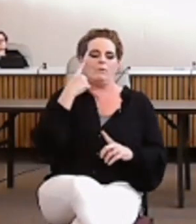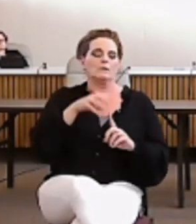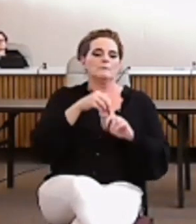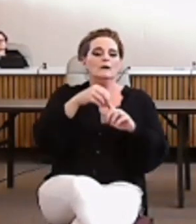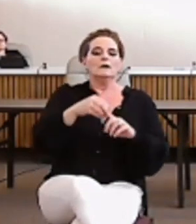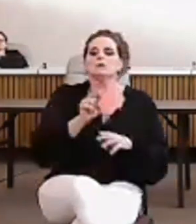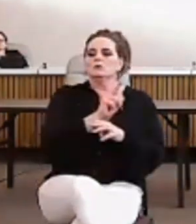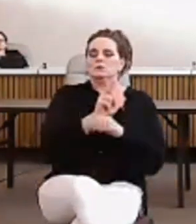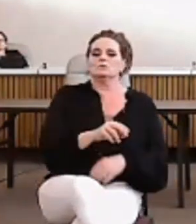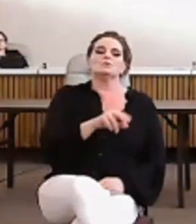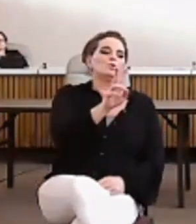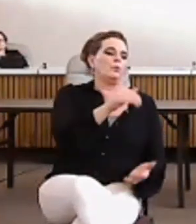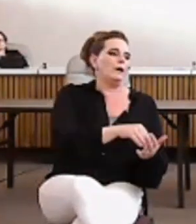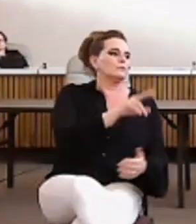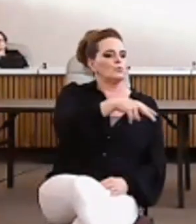permit application number